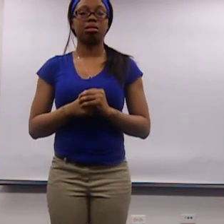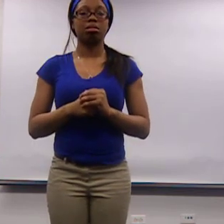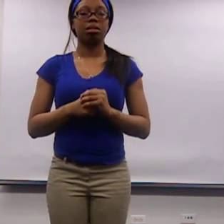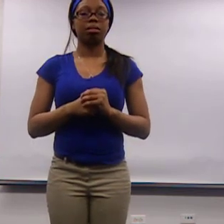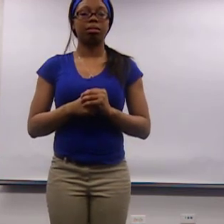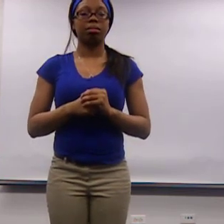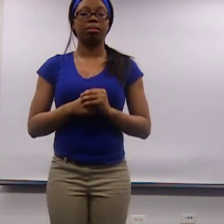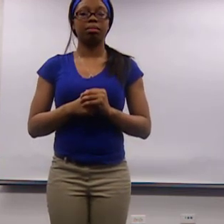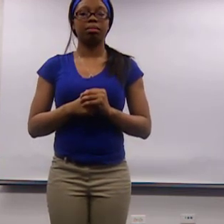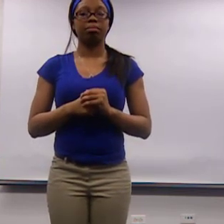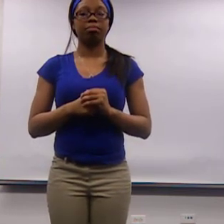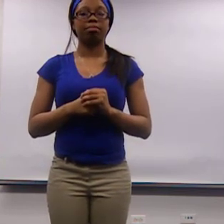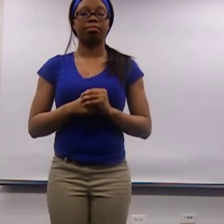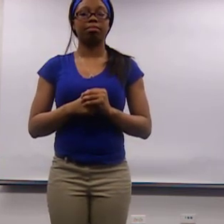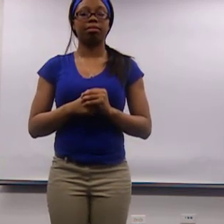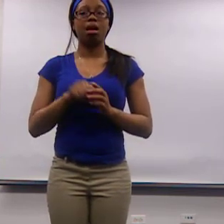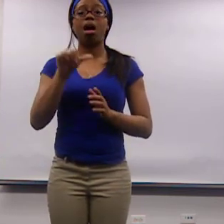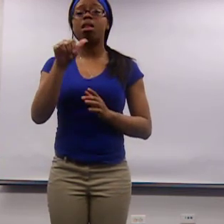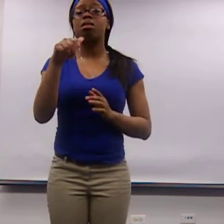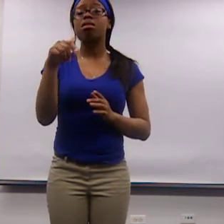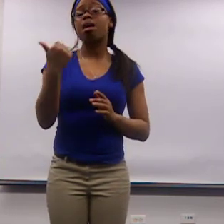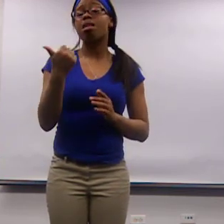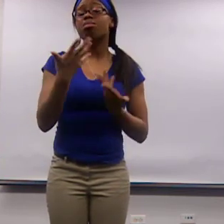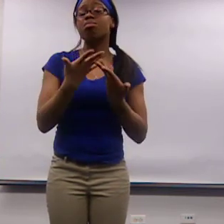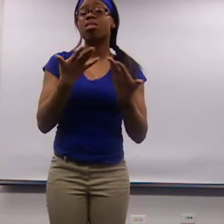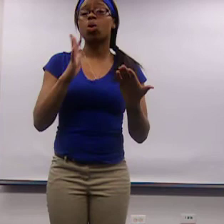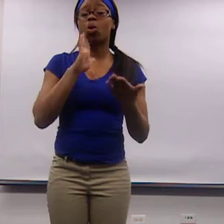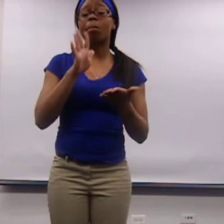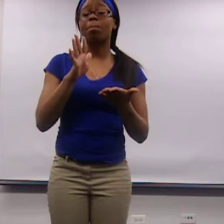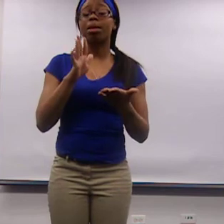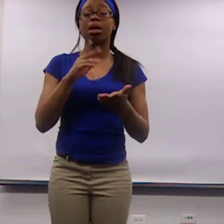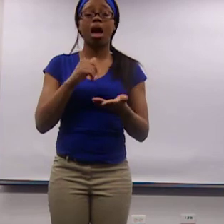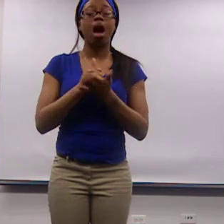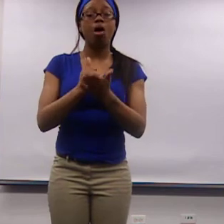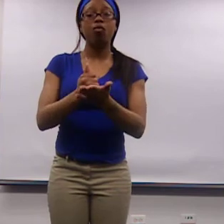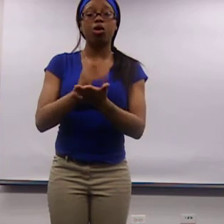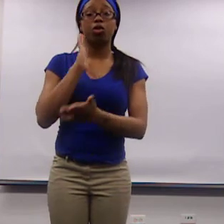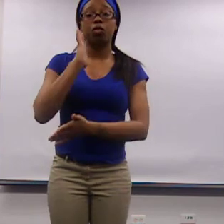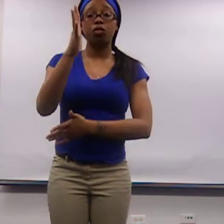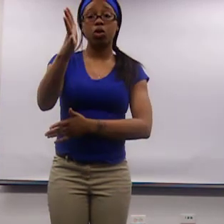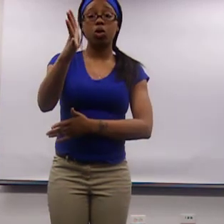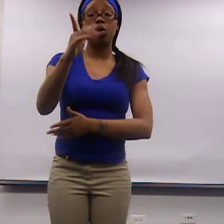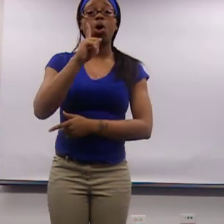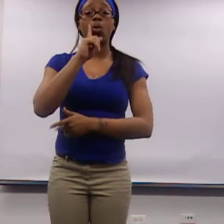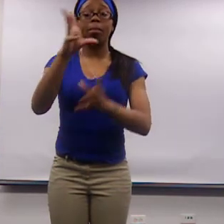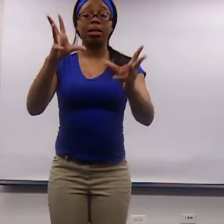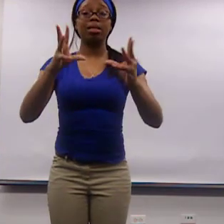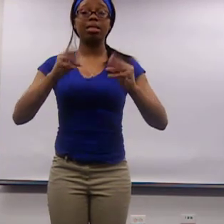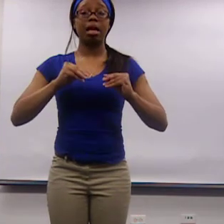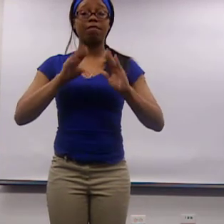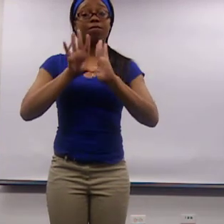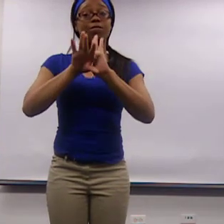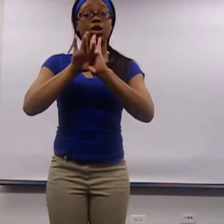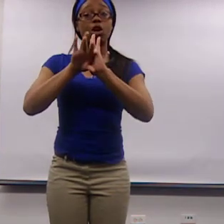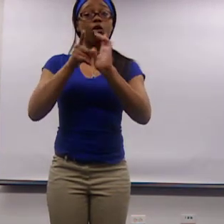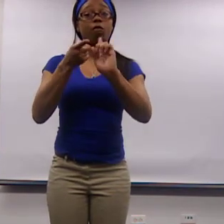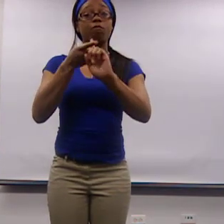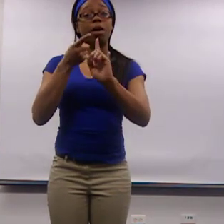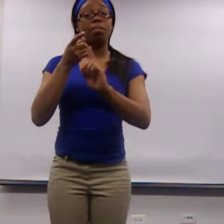Another thing that will be very interesting in the future is they will be able to accept videos from cell phones. So this means if there is